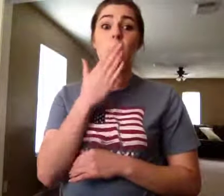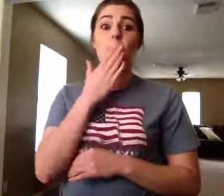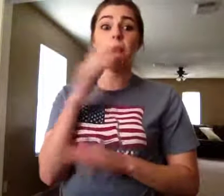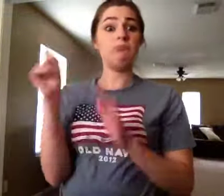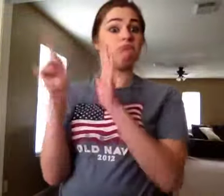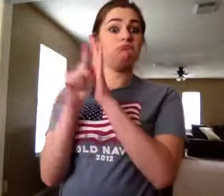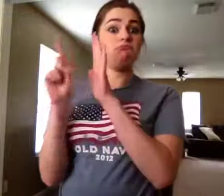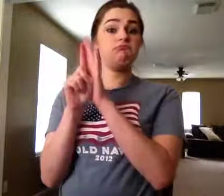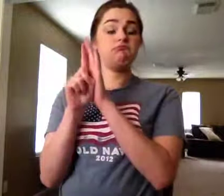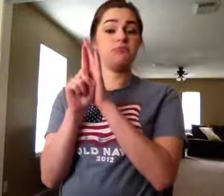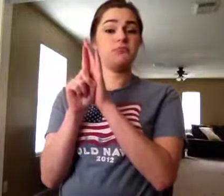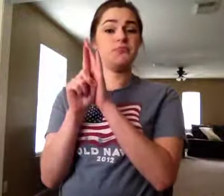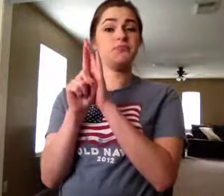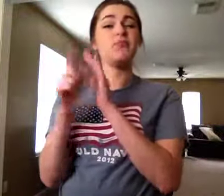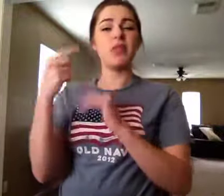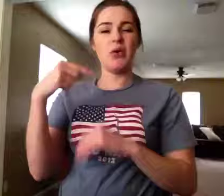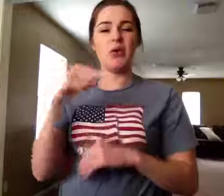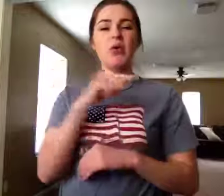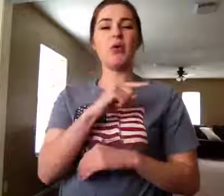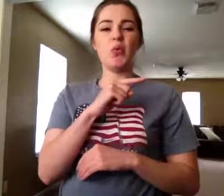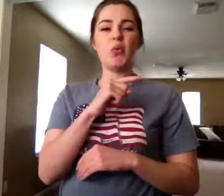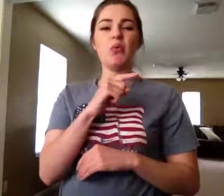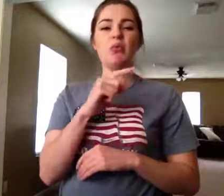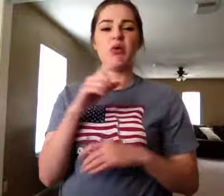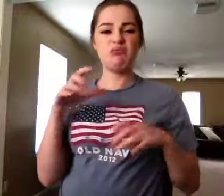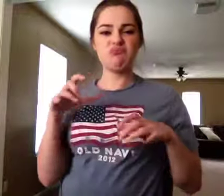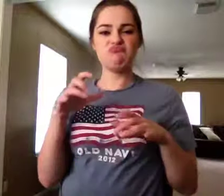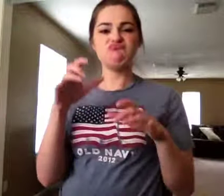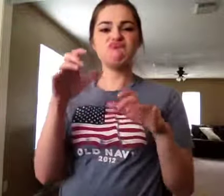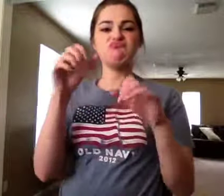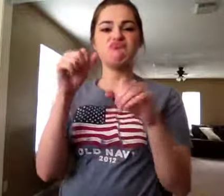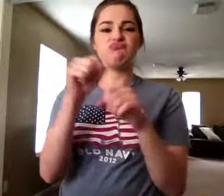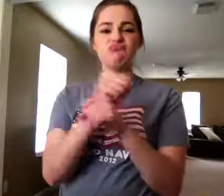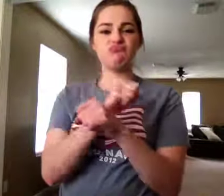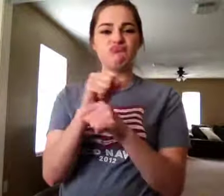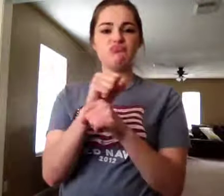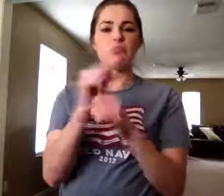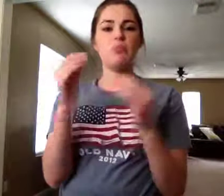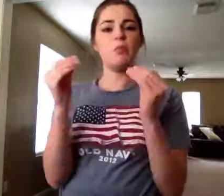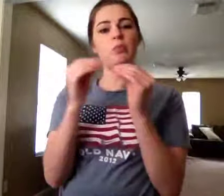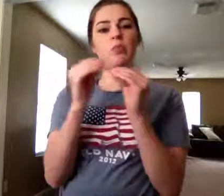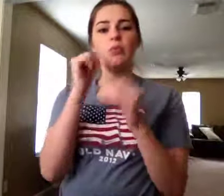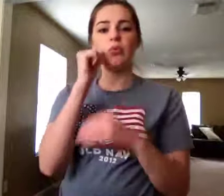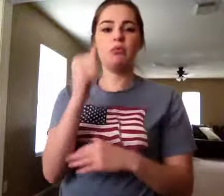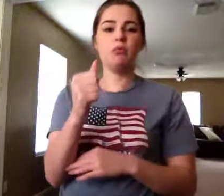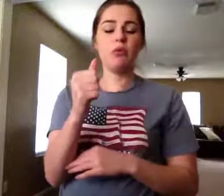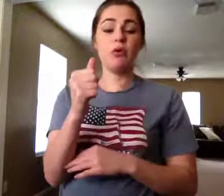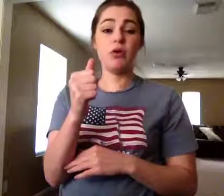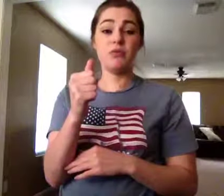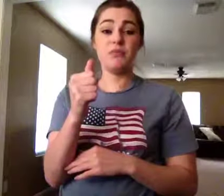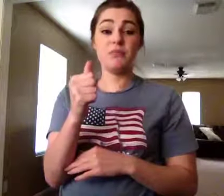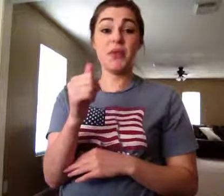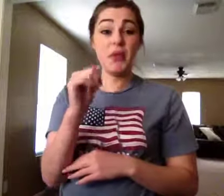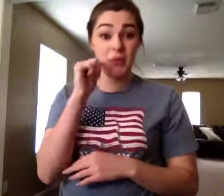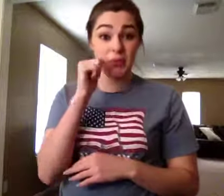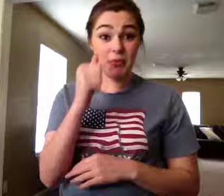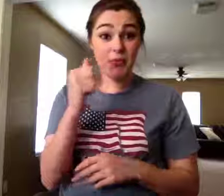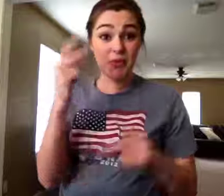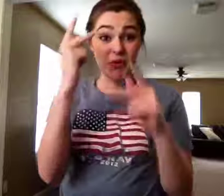left off tomorrow. And we don't want to forget the ceiling of the shed, so tomorrow we'll also find out how much the roof will